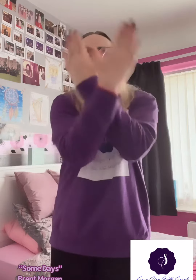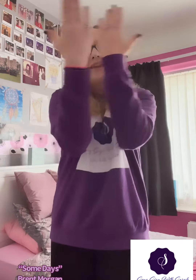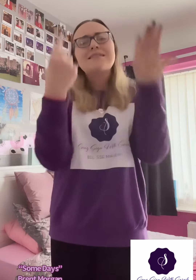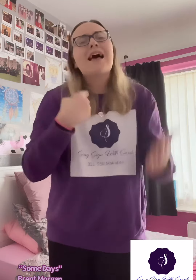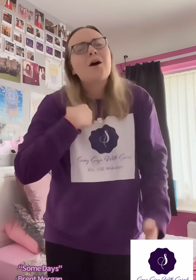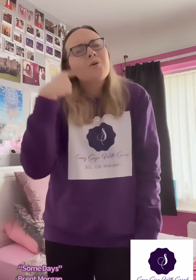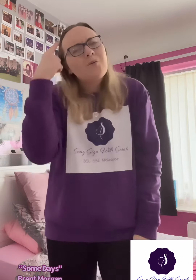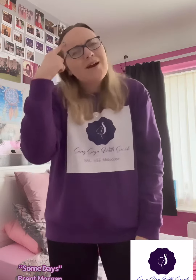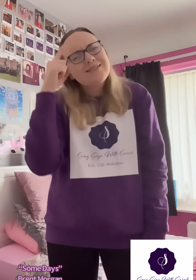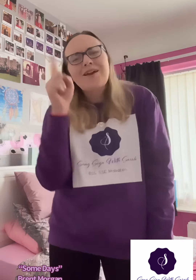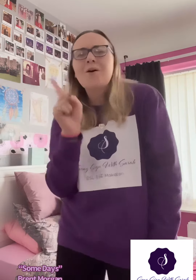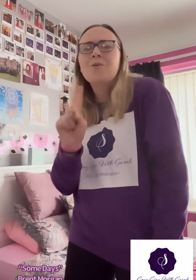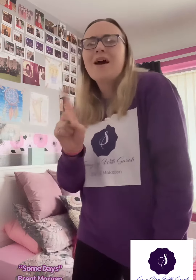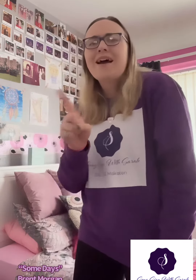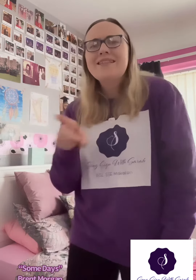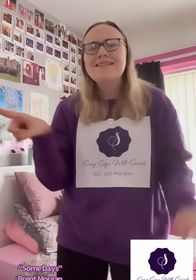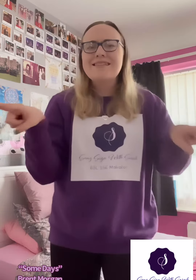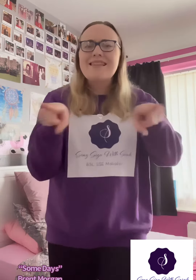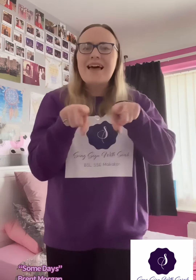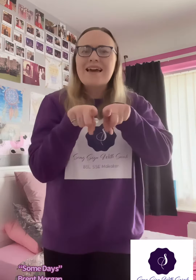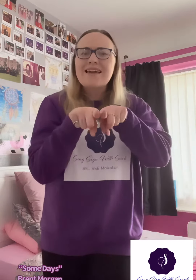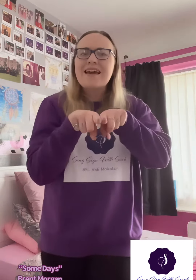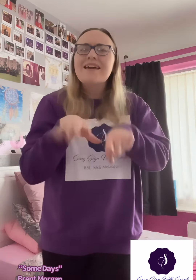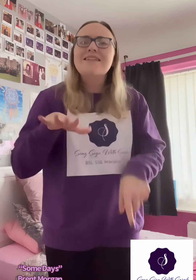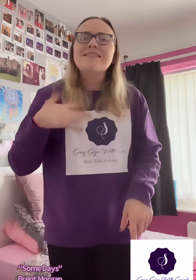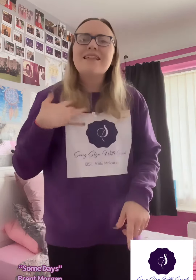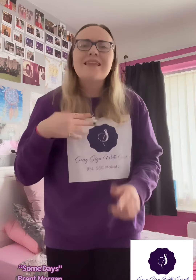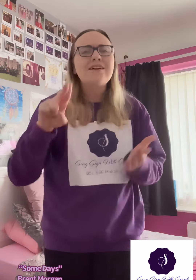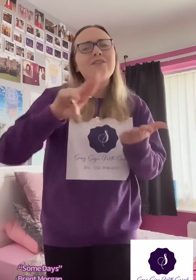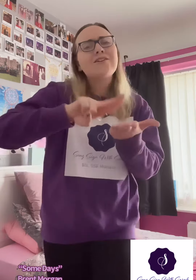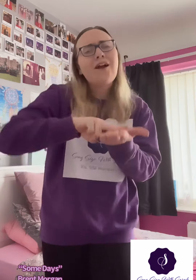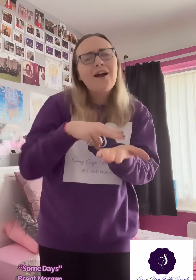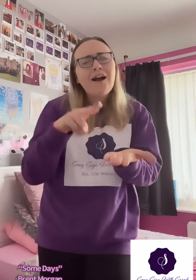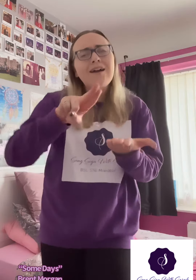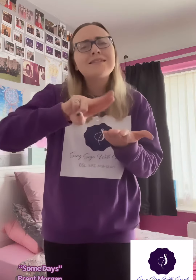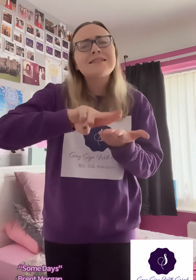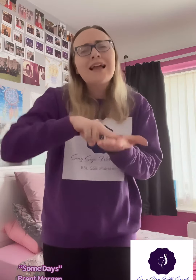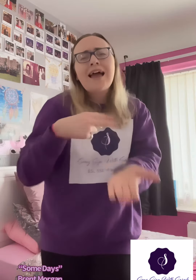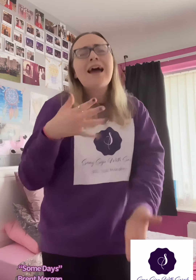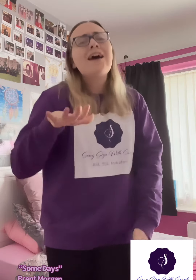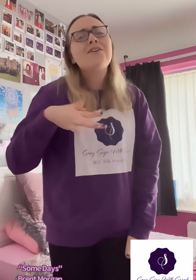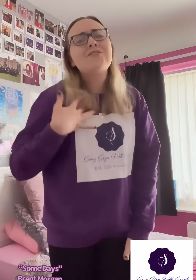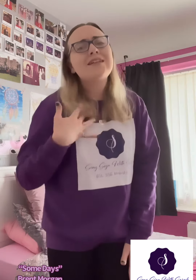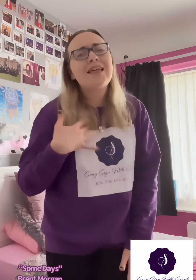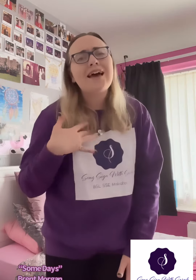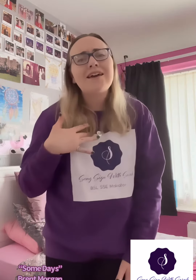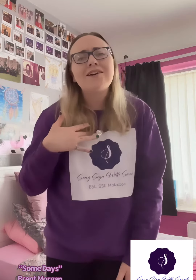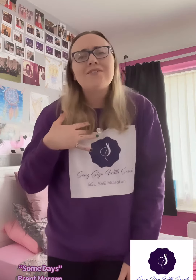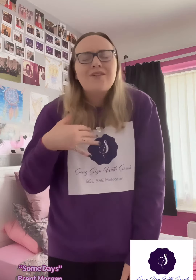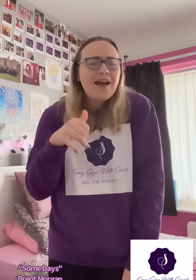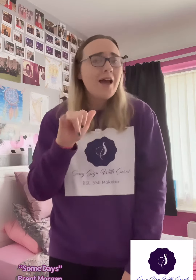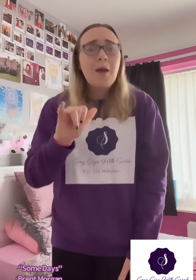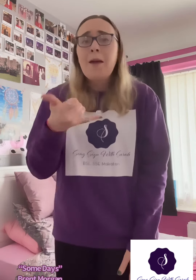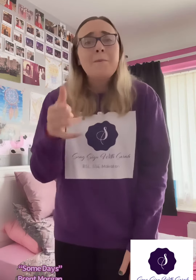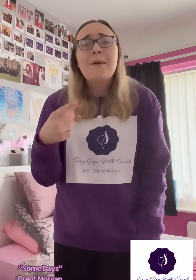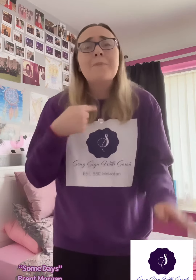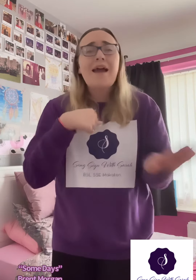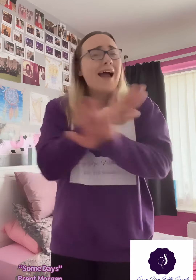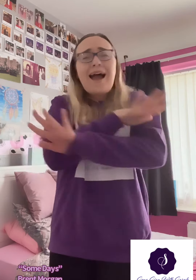Some days I wonder what it's like to live an ordinary life.